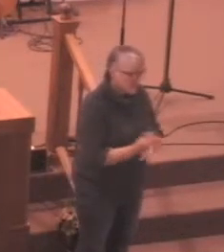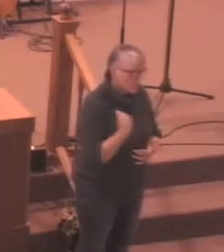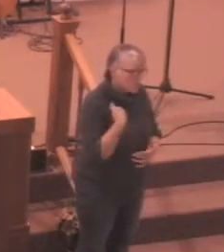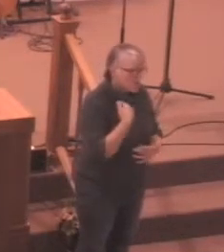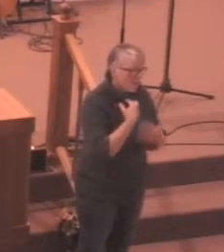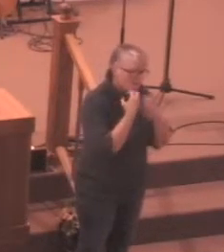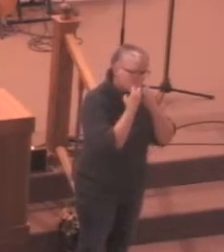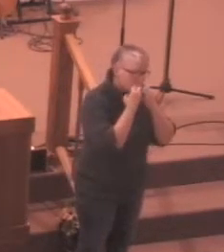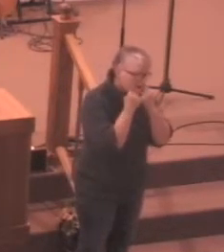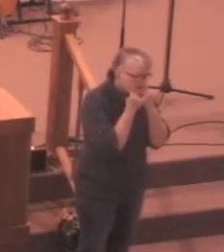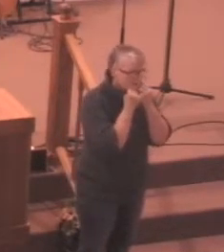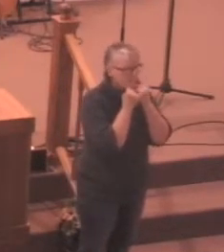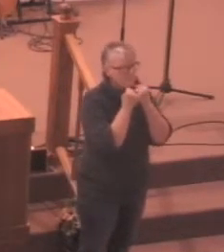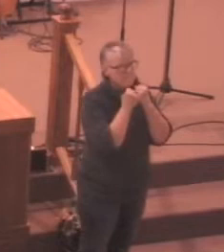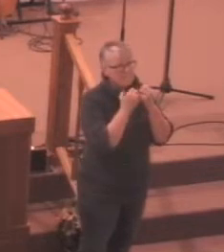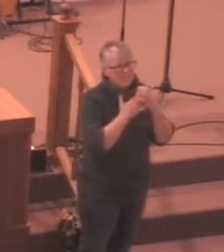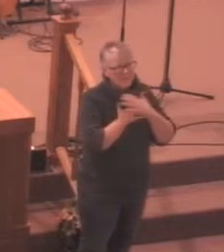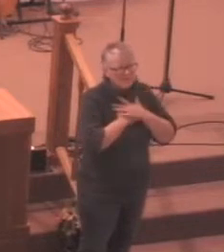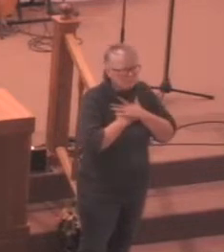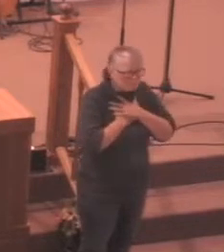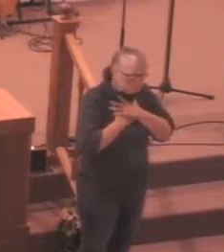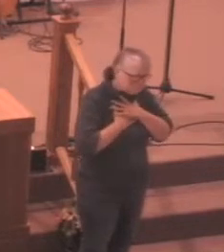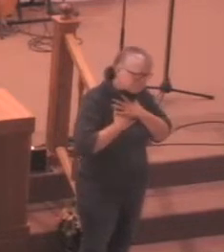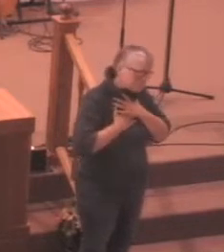Would love to name them individually.